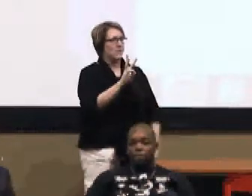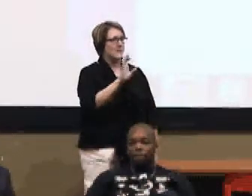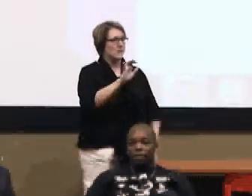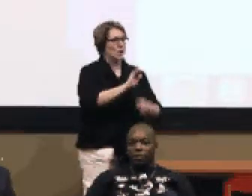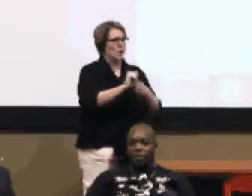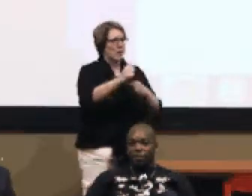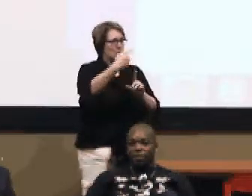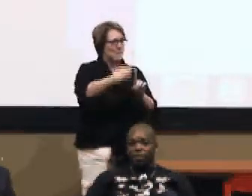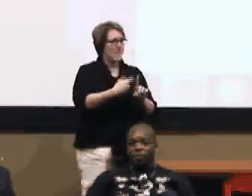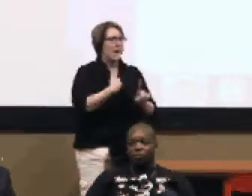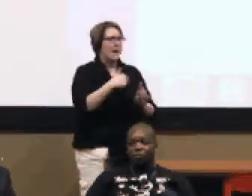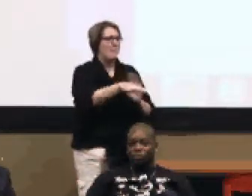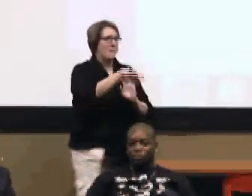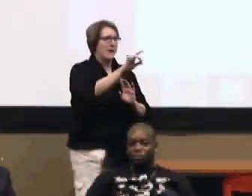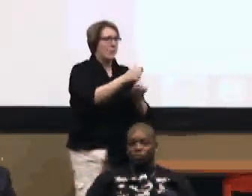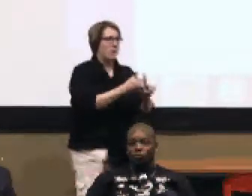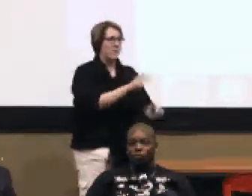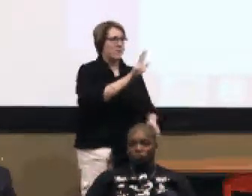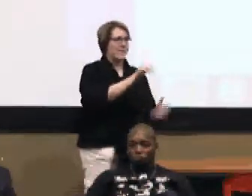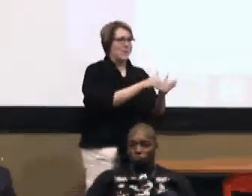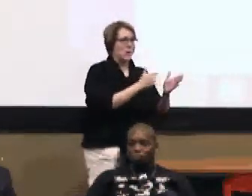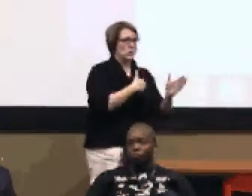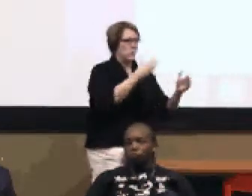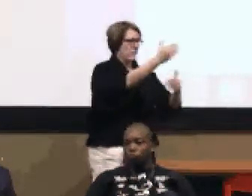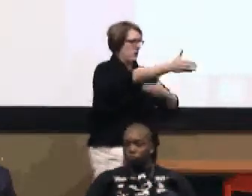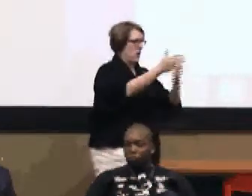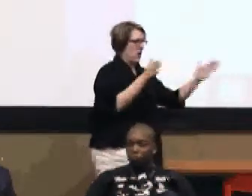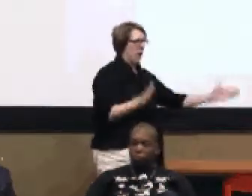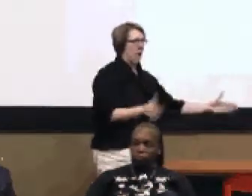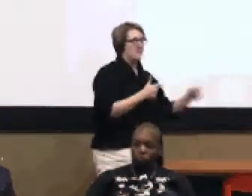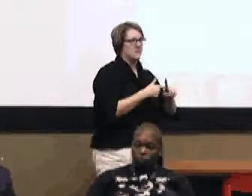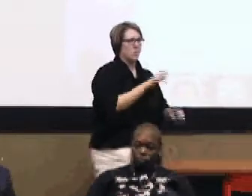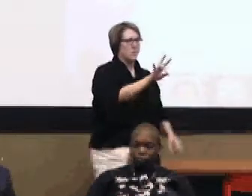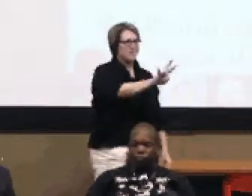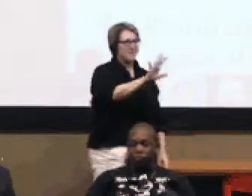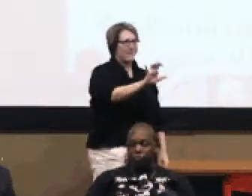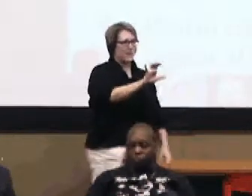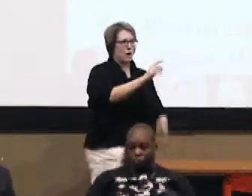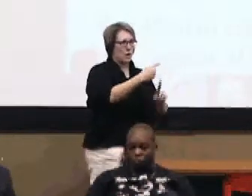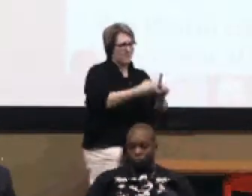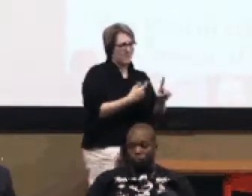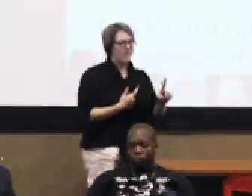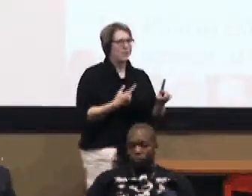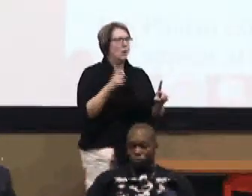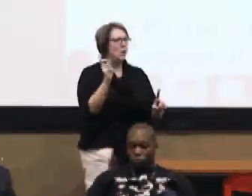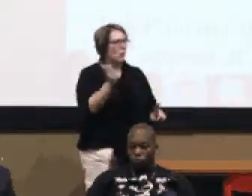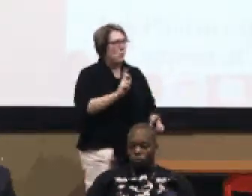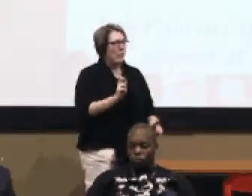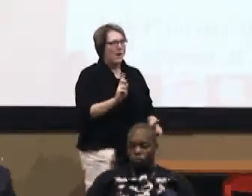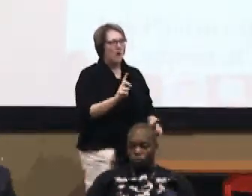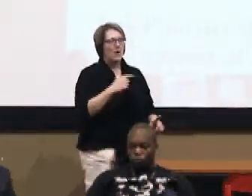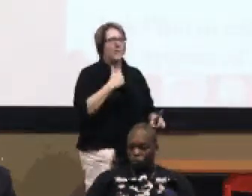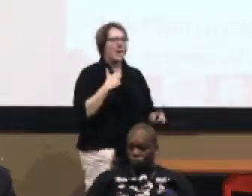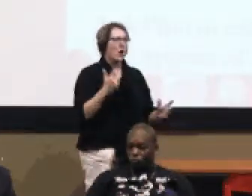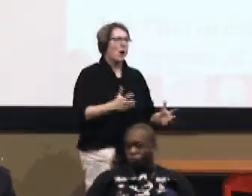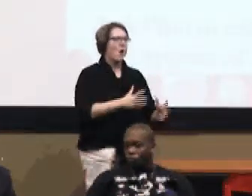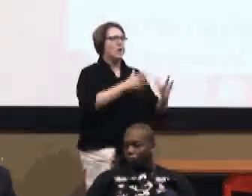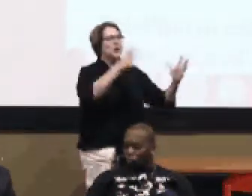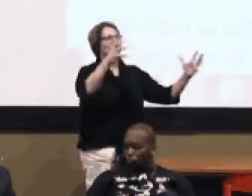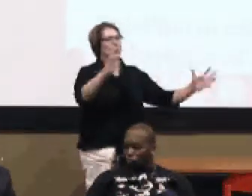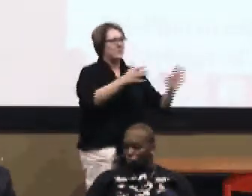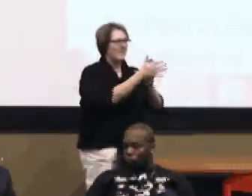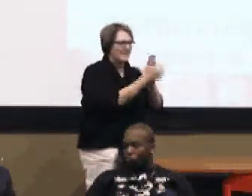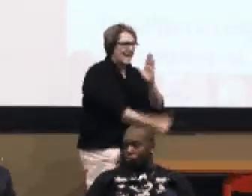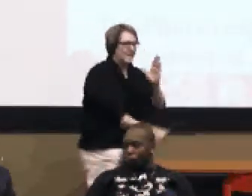$600 a month. I pick somewhere where I can have a 3,000 square foot office for $700 a month, where there are loads of